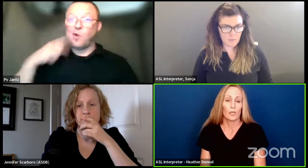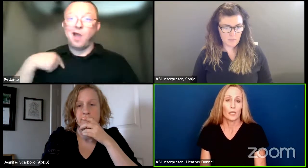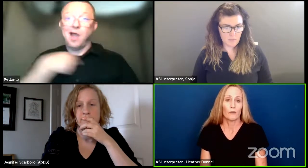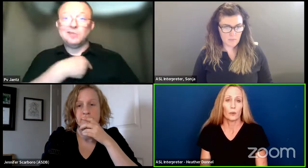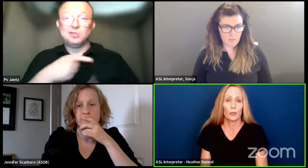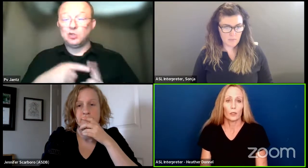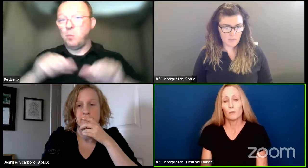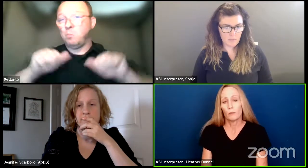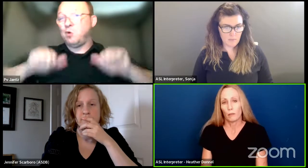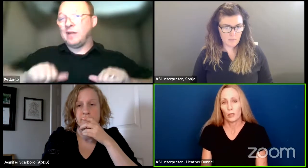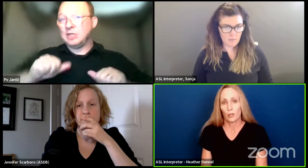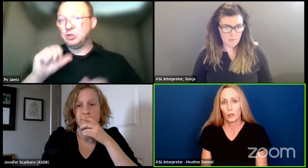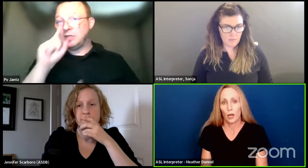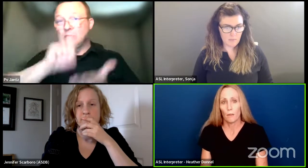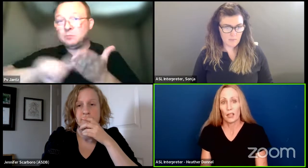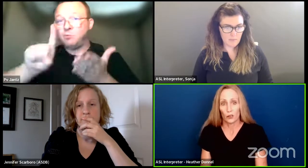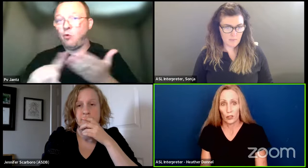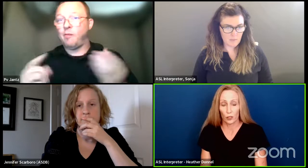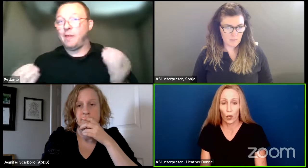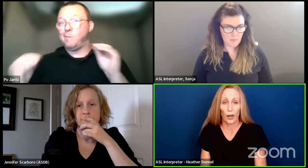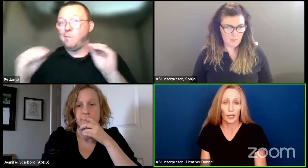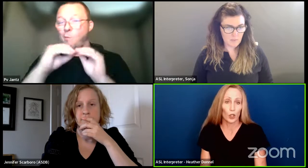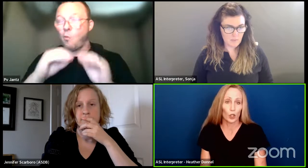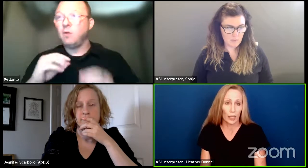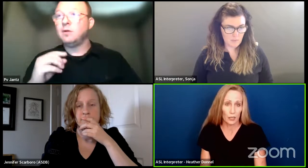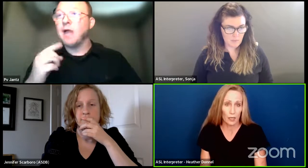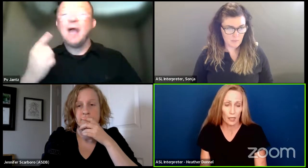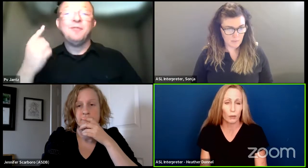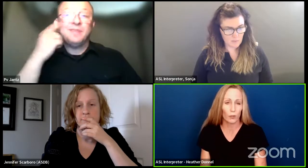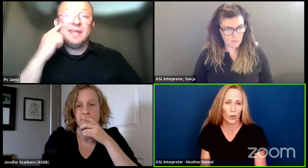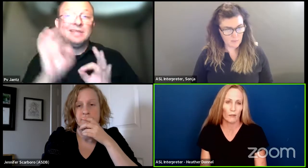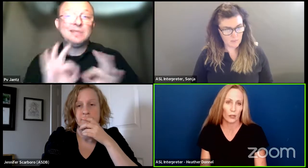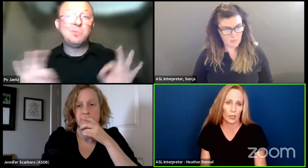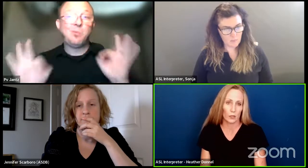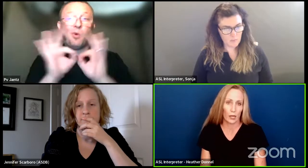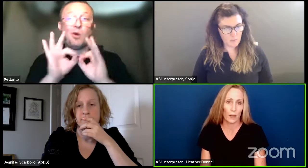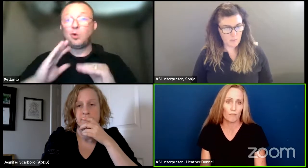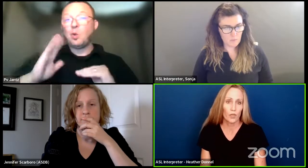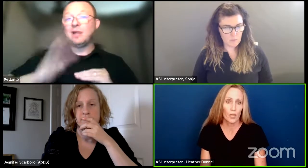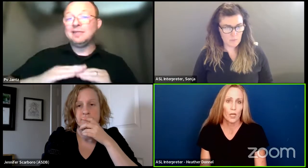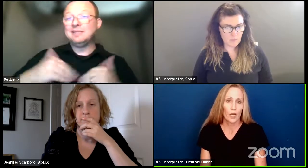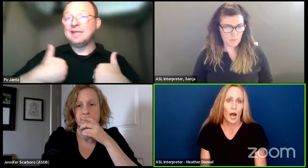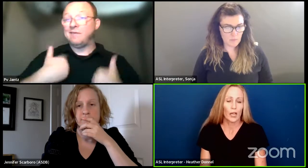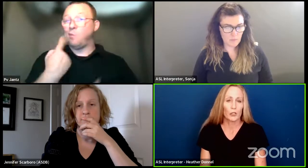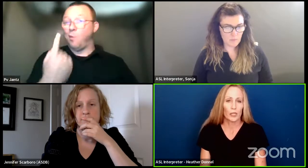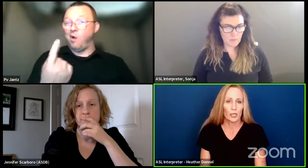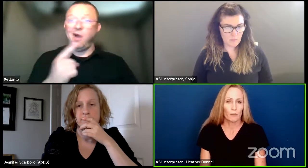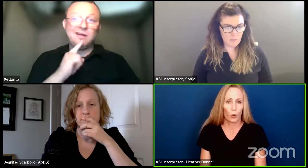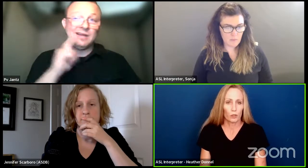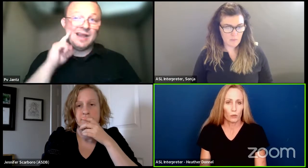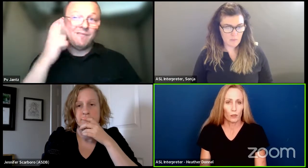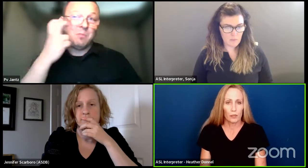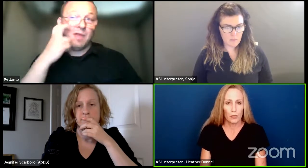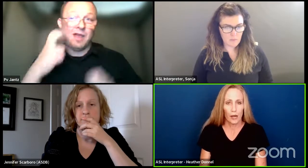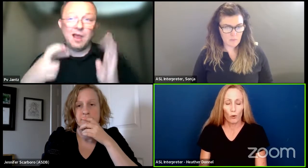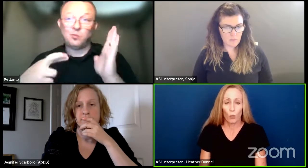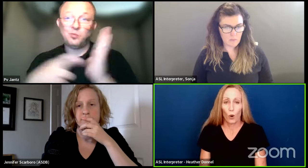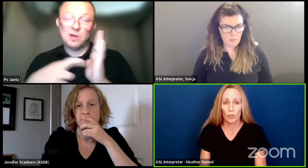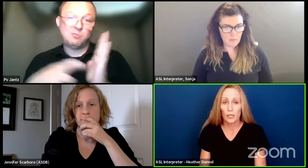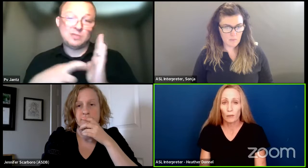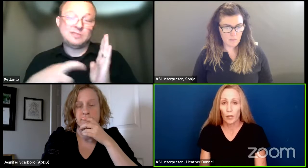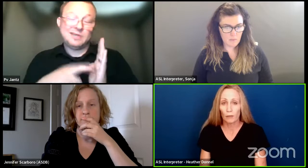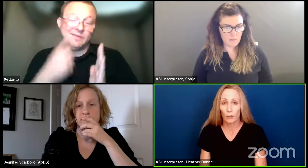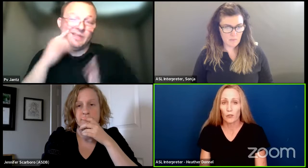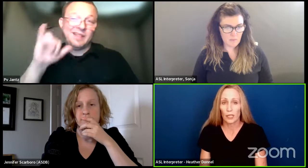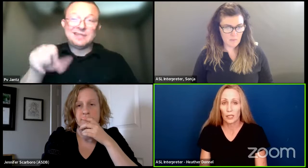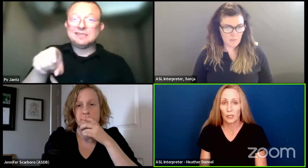to see if it would be a better match for us to go ahead and look into that and put more effort into that. I do think it's important to at least have